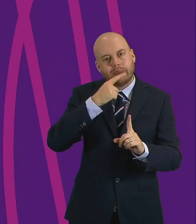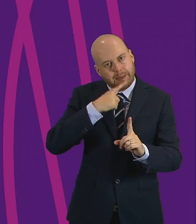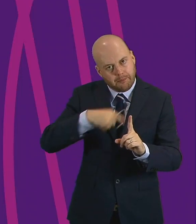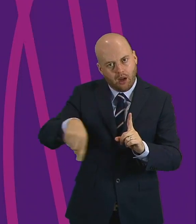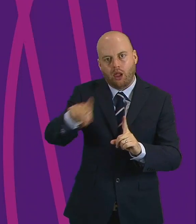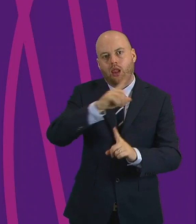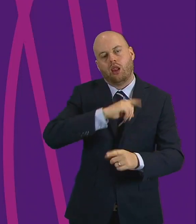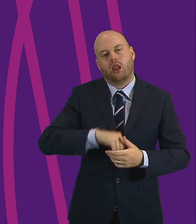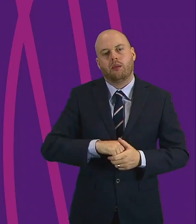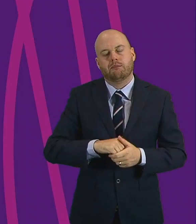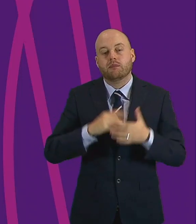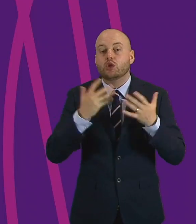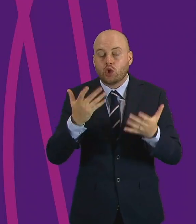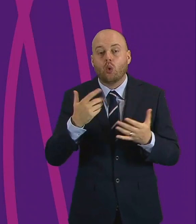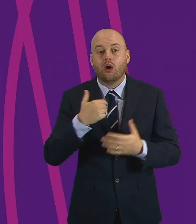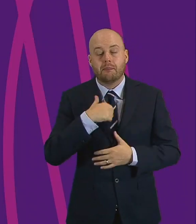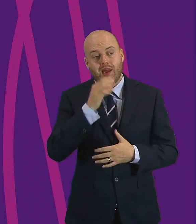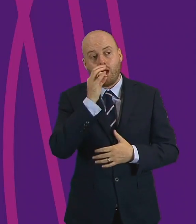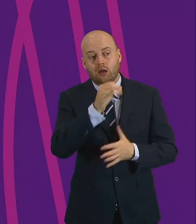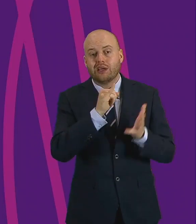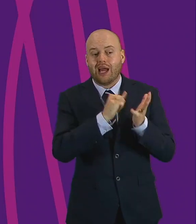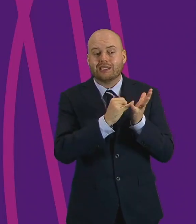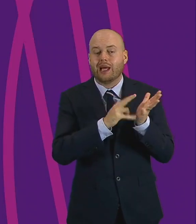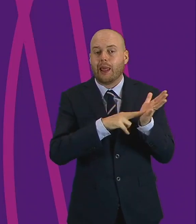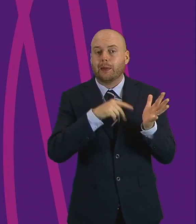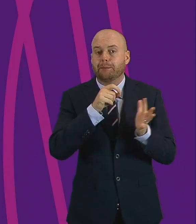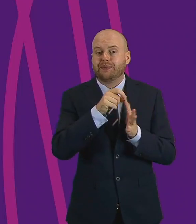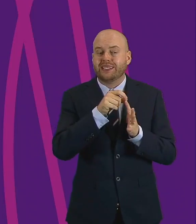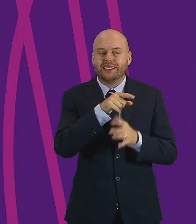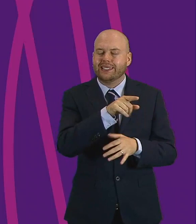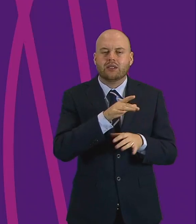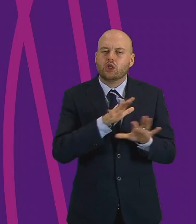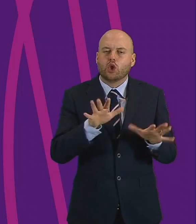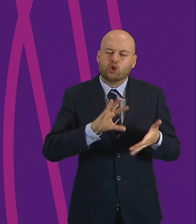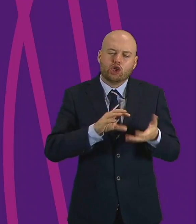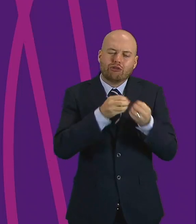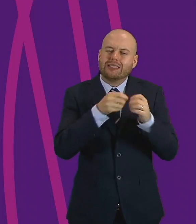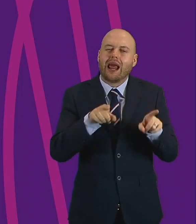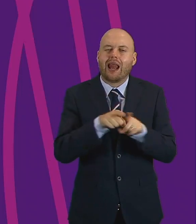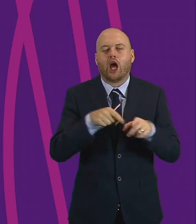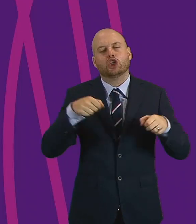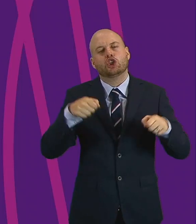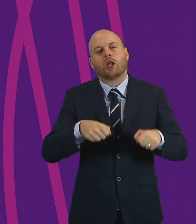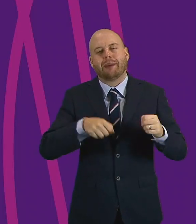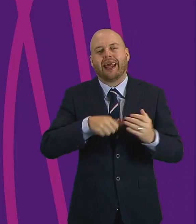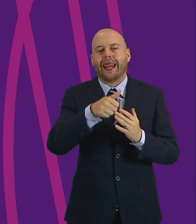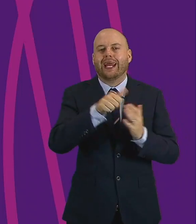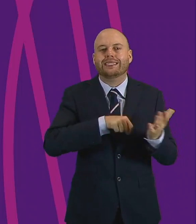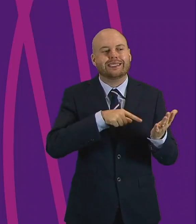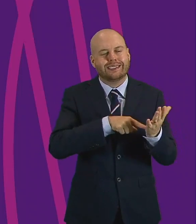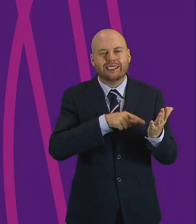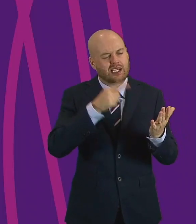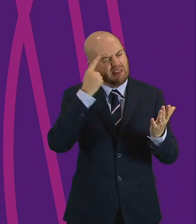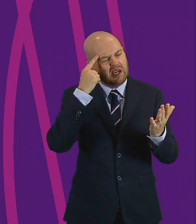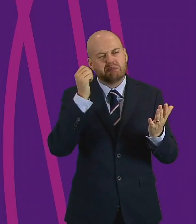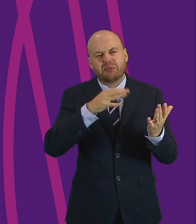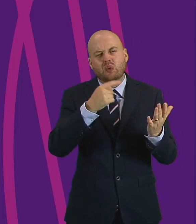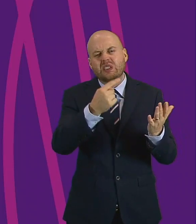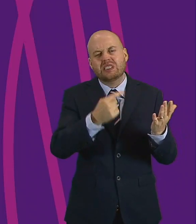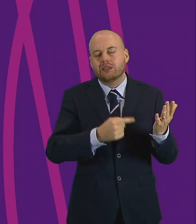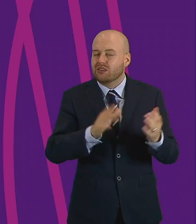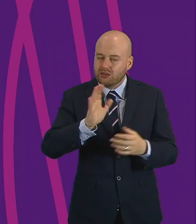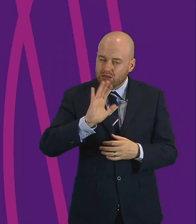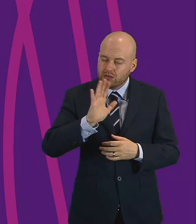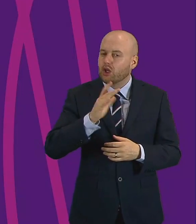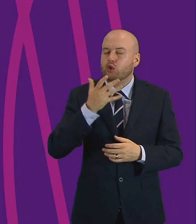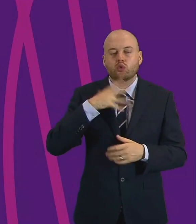come up with a shopping list of transitional demands which are not strategic. Let's not create grievance with the UK government as